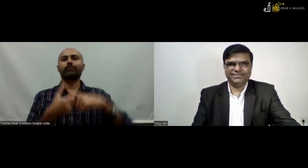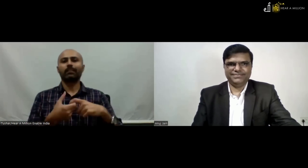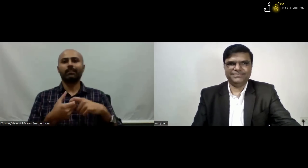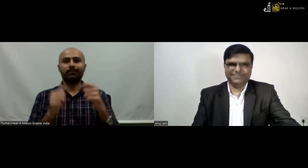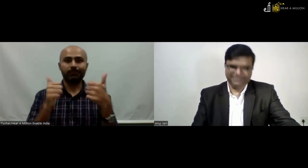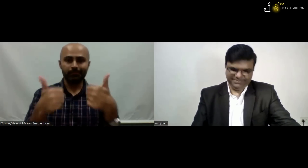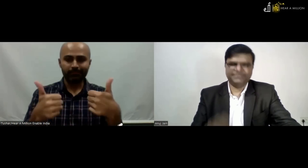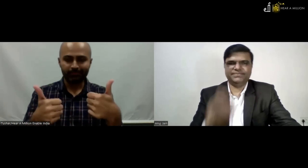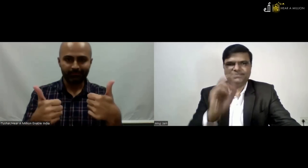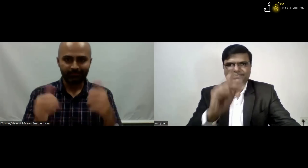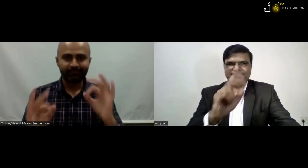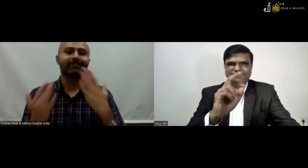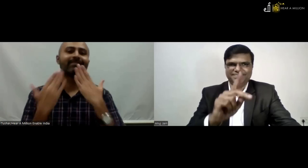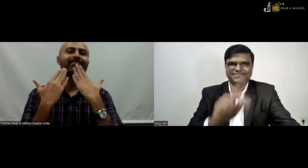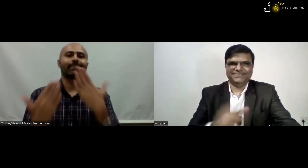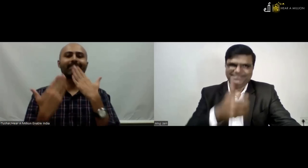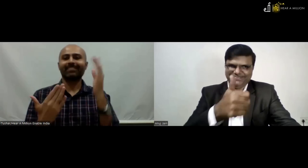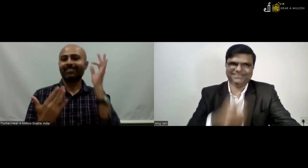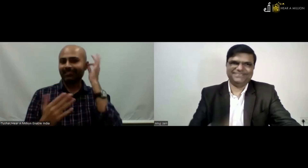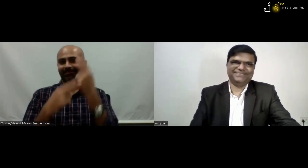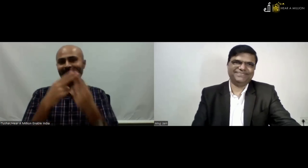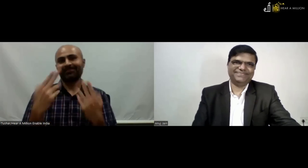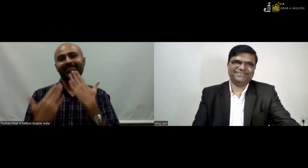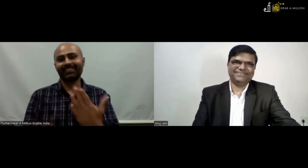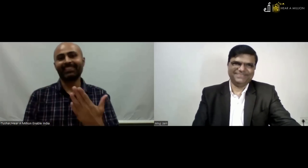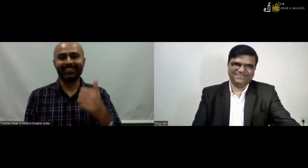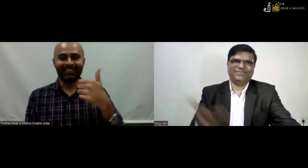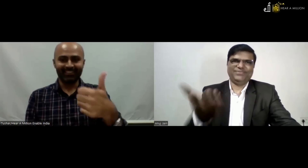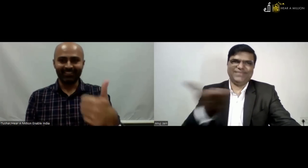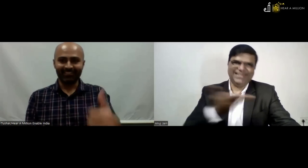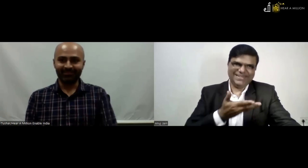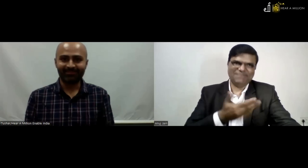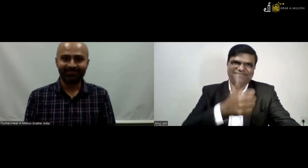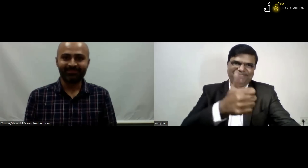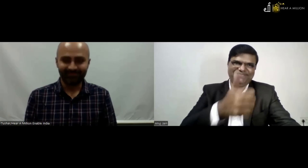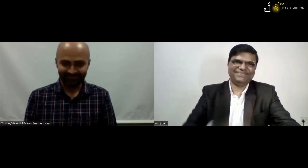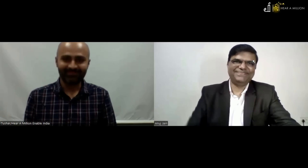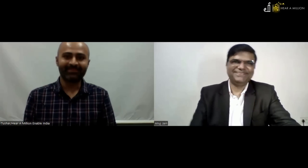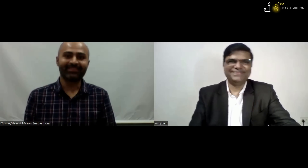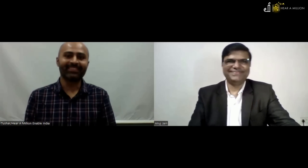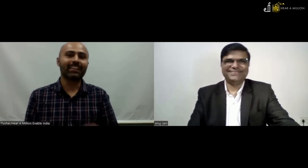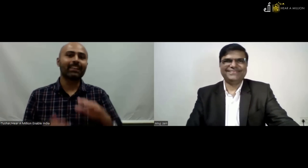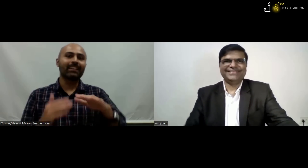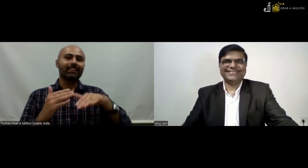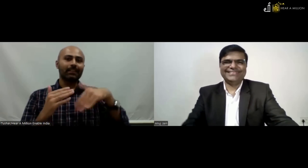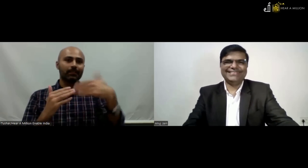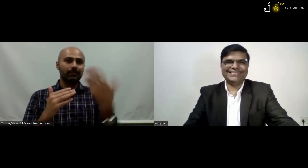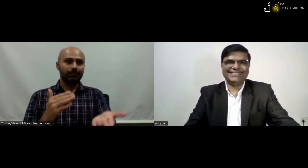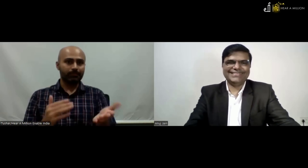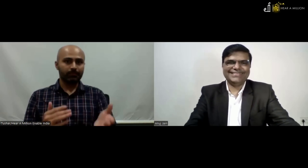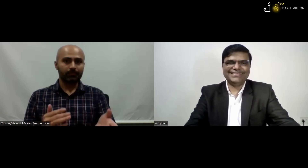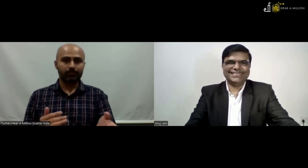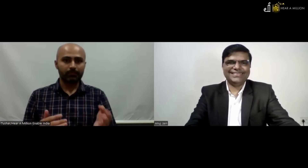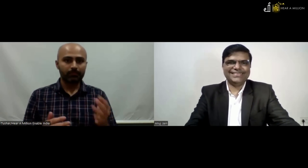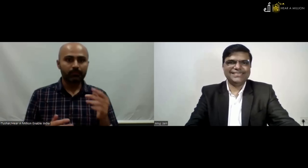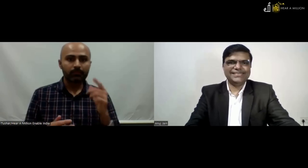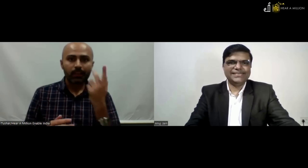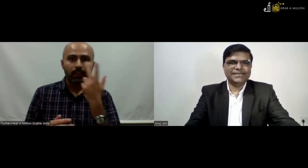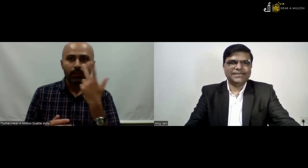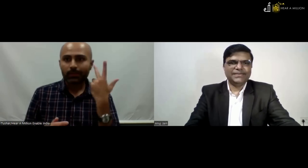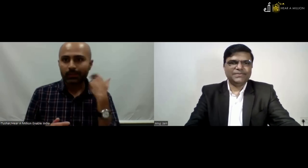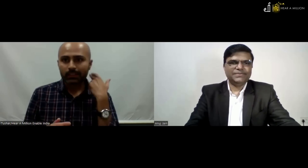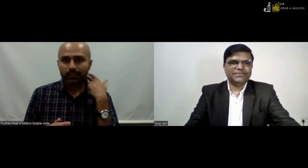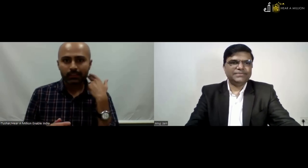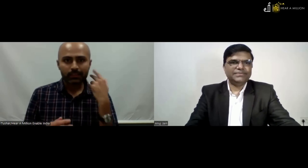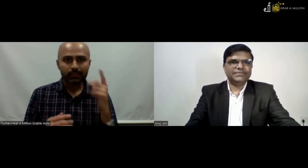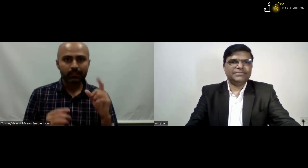request you to now, we will remove you from spotlight. If there are any questions connected to you, we